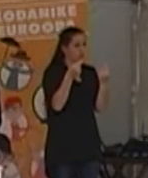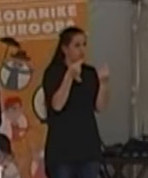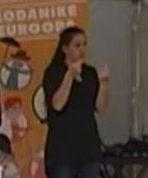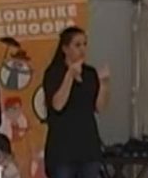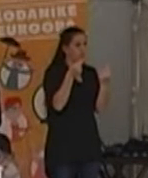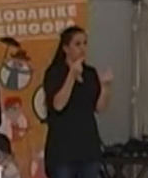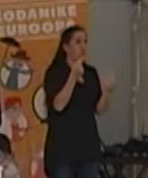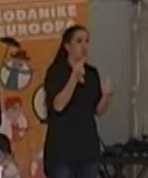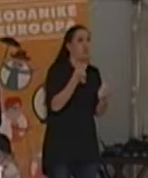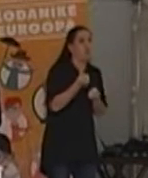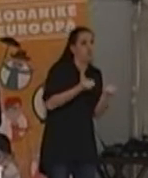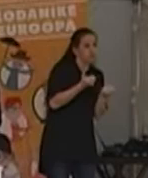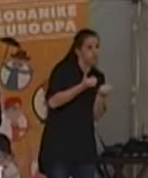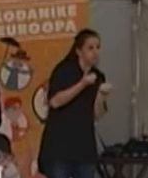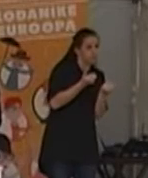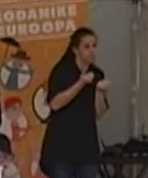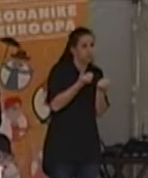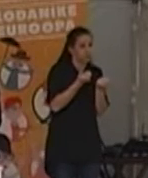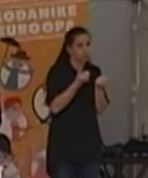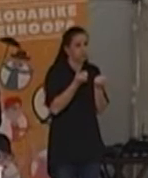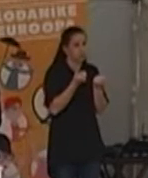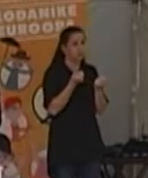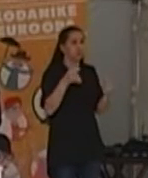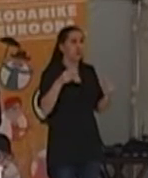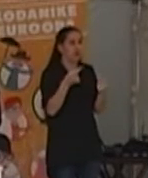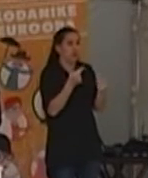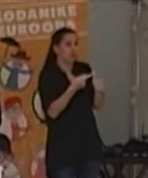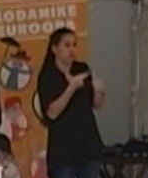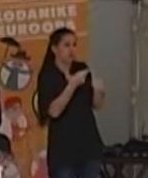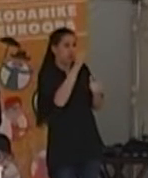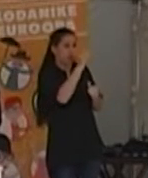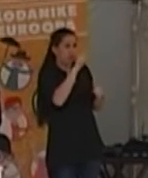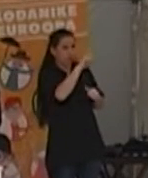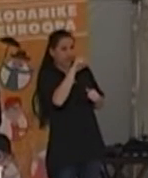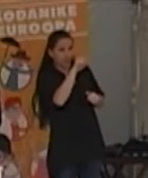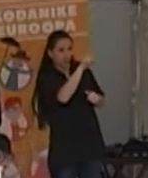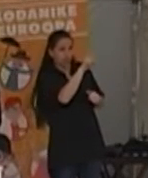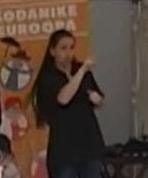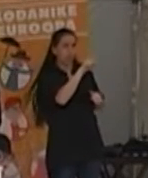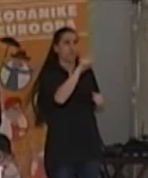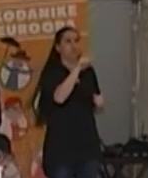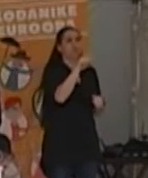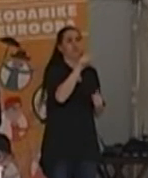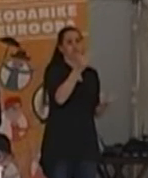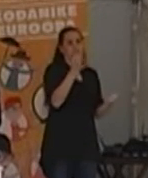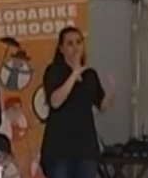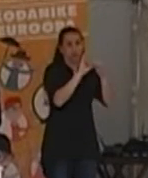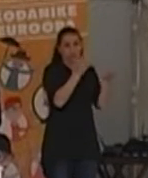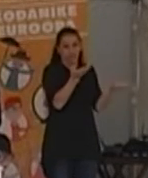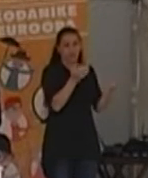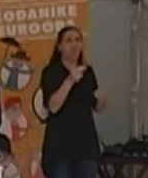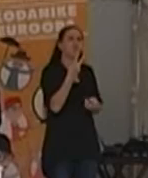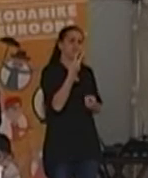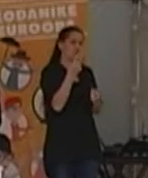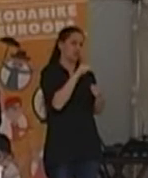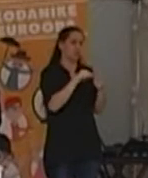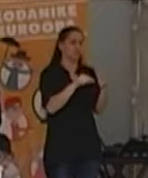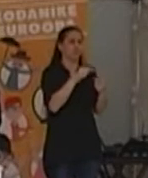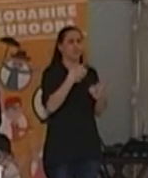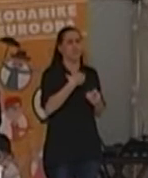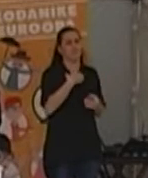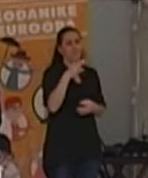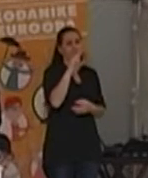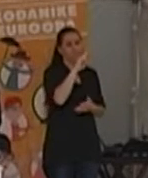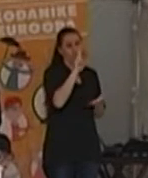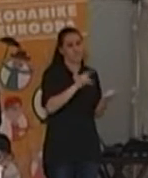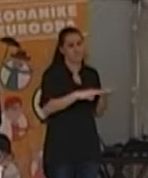lack of development in Europe and the European Union today. These two are the most important questions, and they decide what will happen